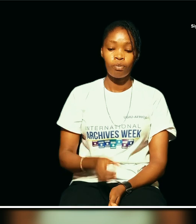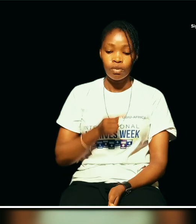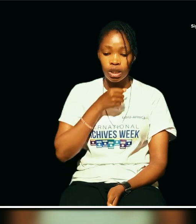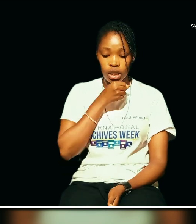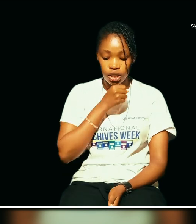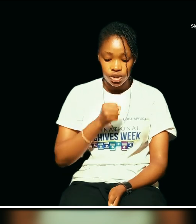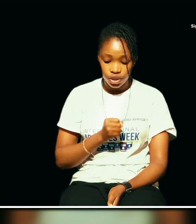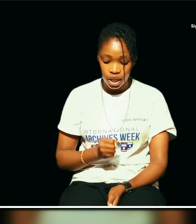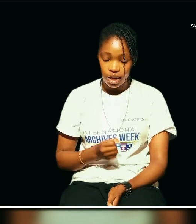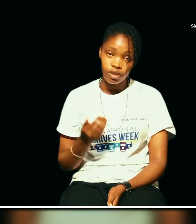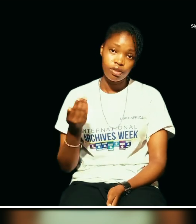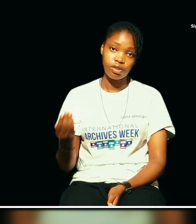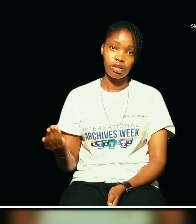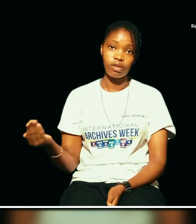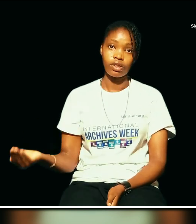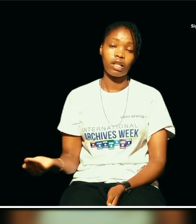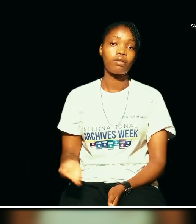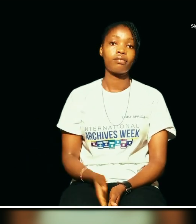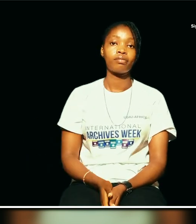grandchildren,